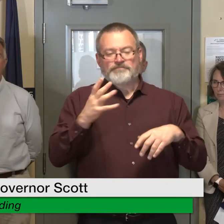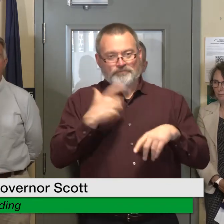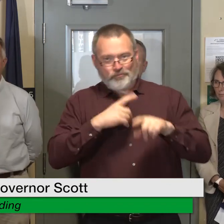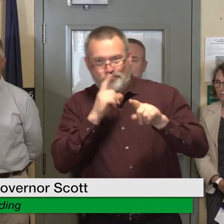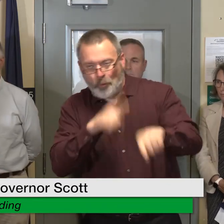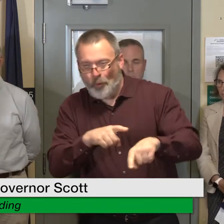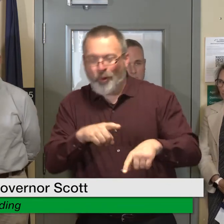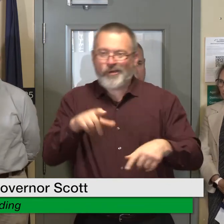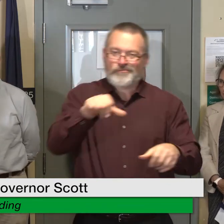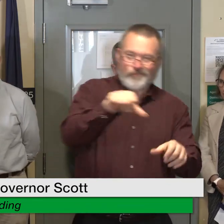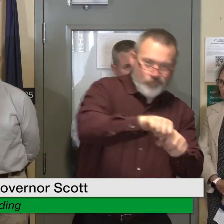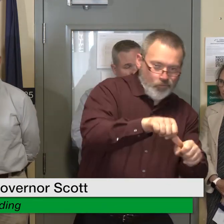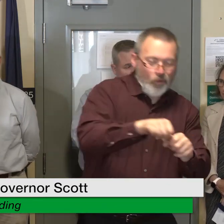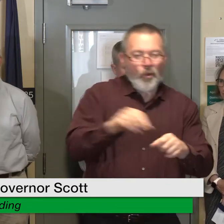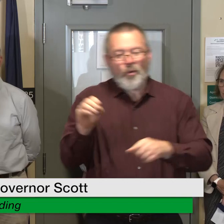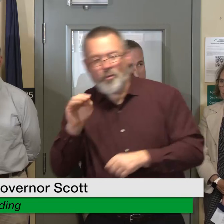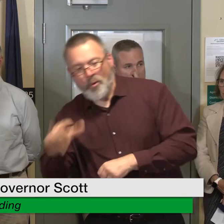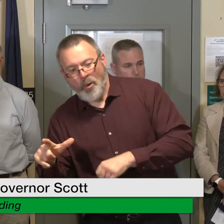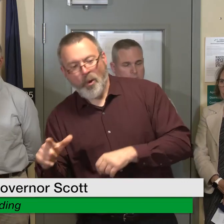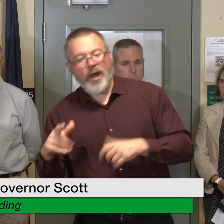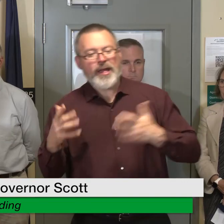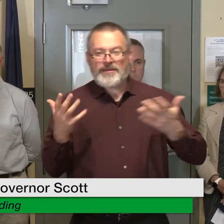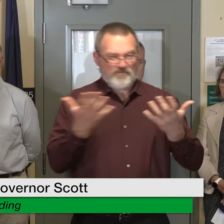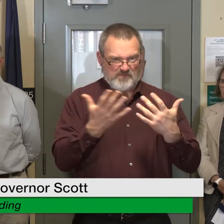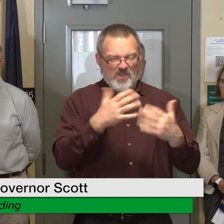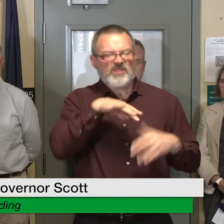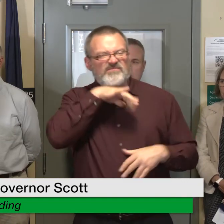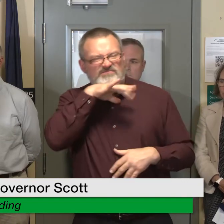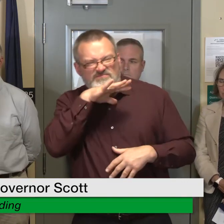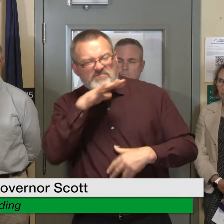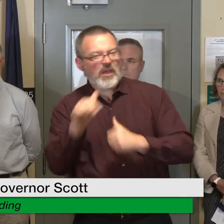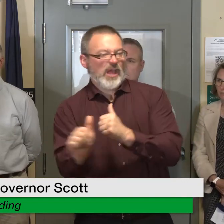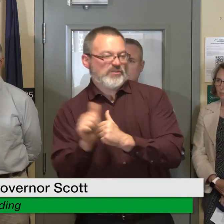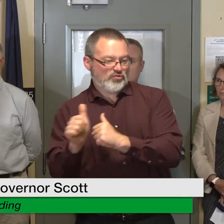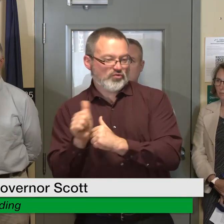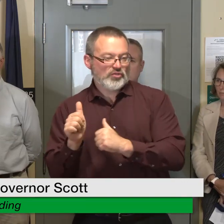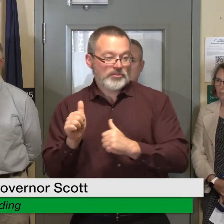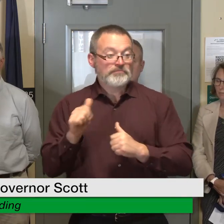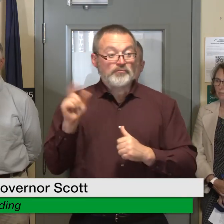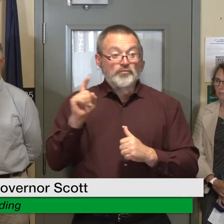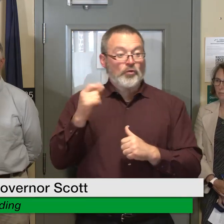other hazardous materials as a result of flooding by calling